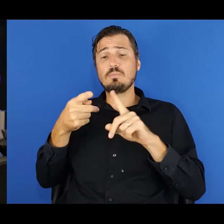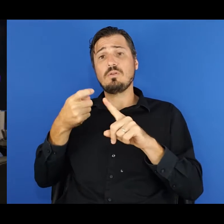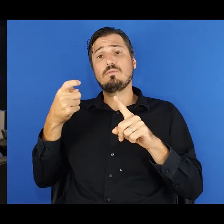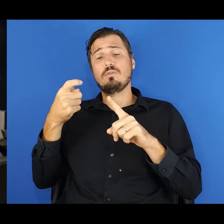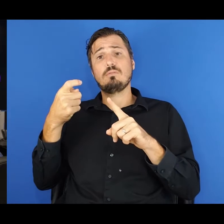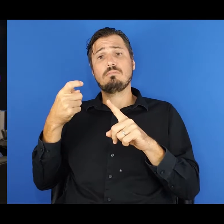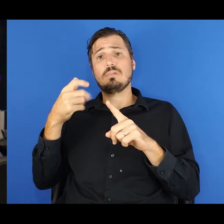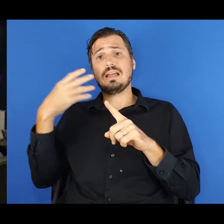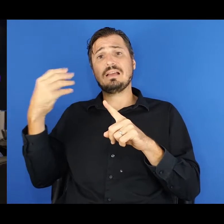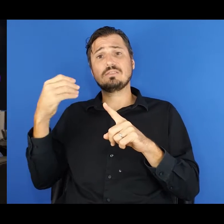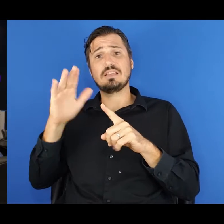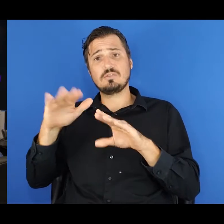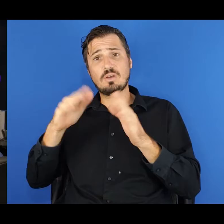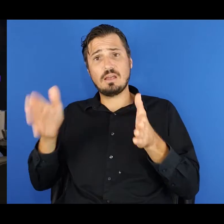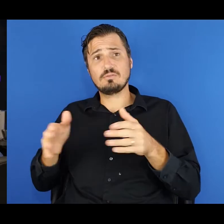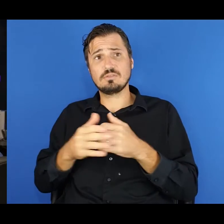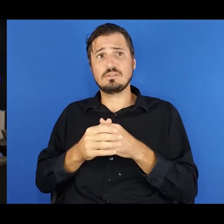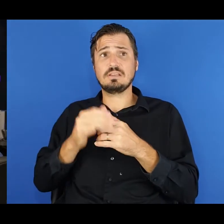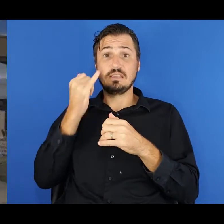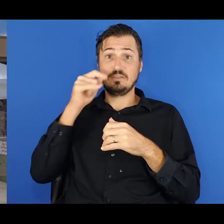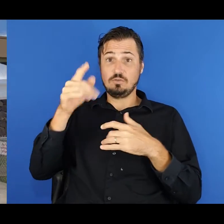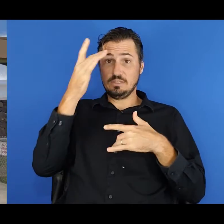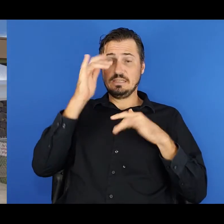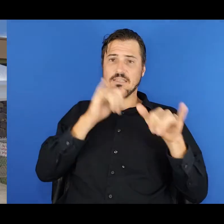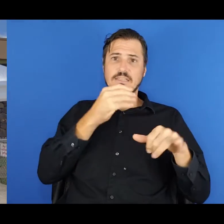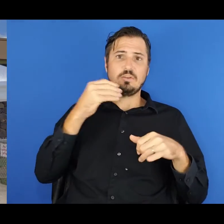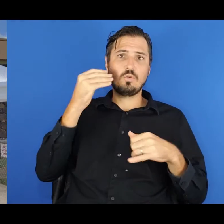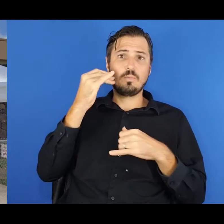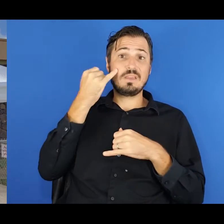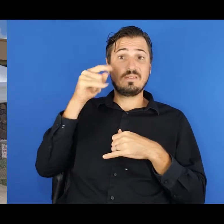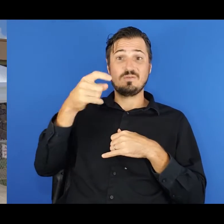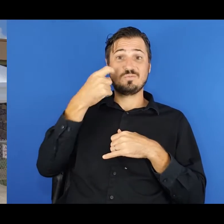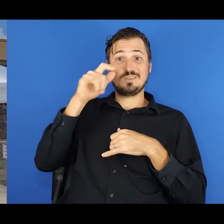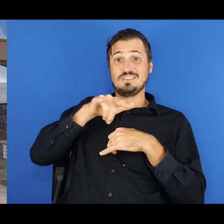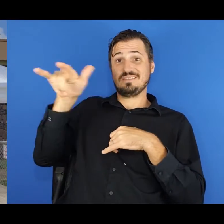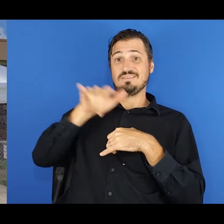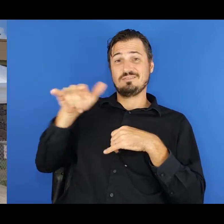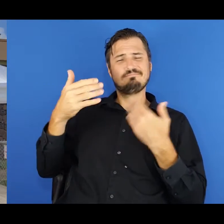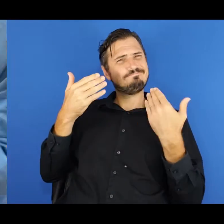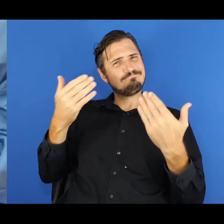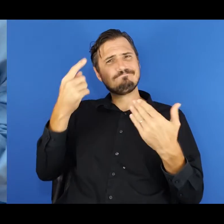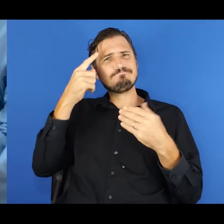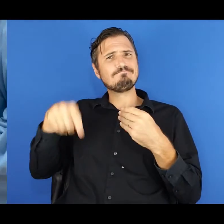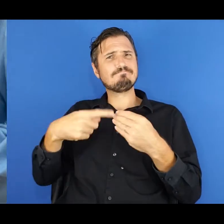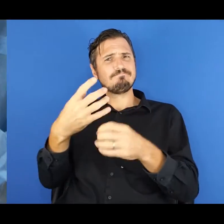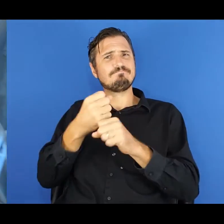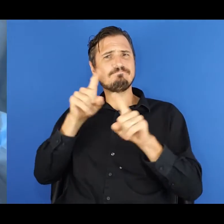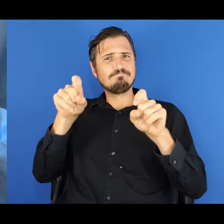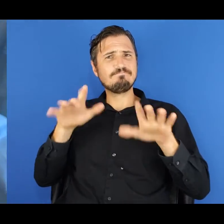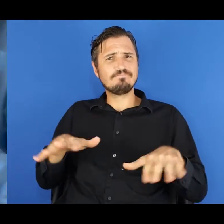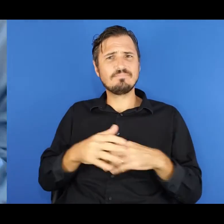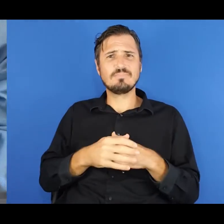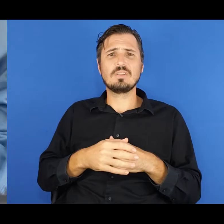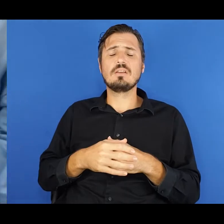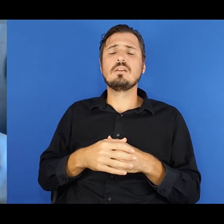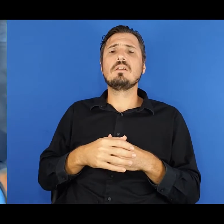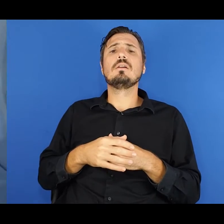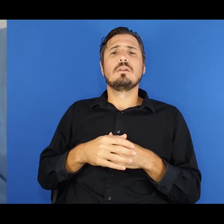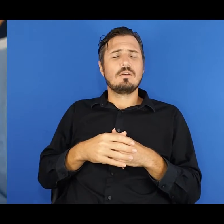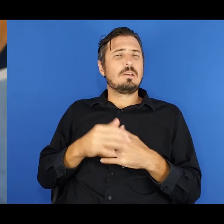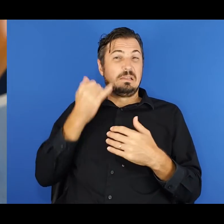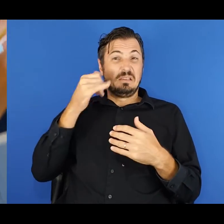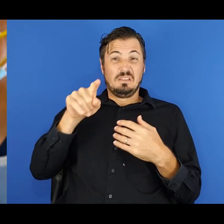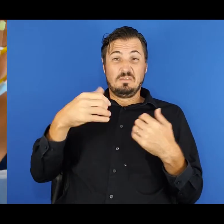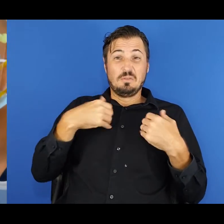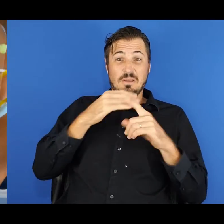household. And stay home if you are sick. If you've traveled recently, consider getting tested, especially if you